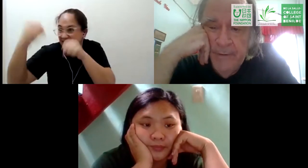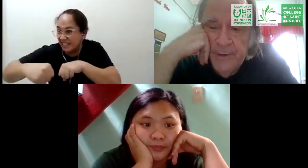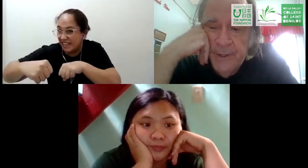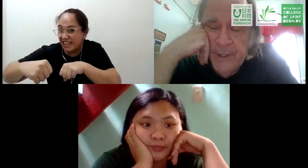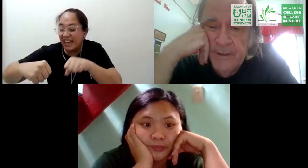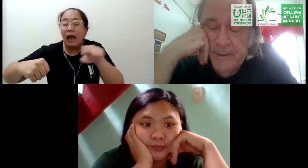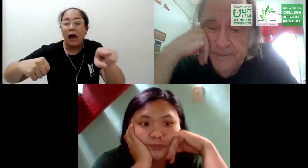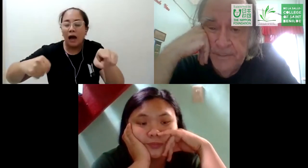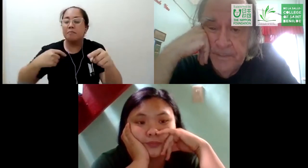give you a suggestion.